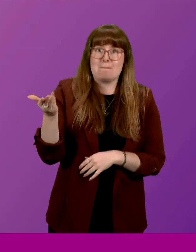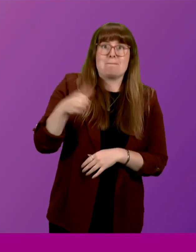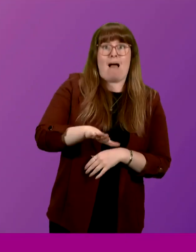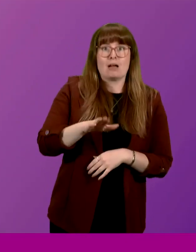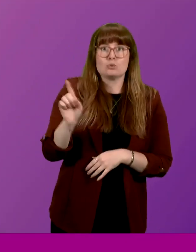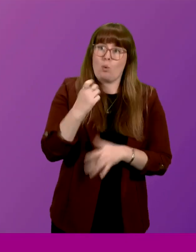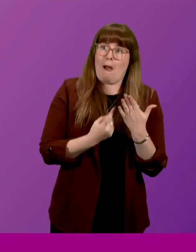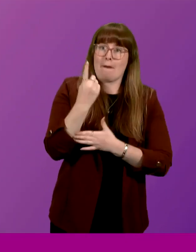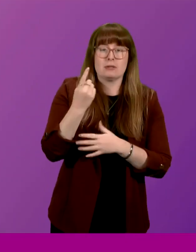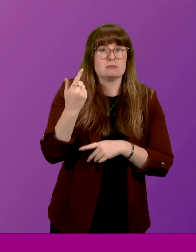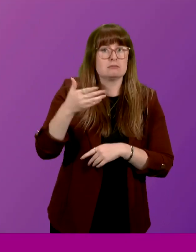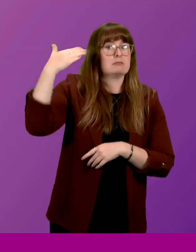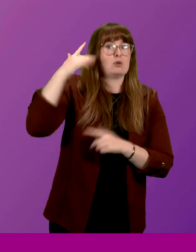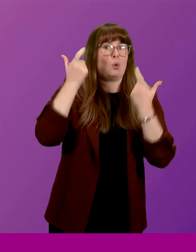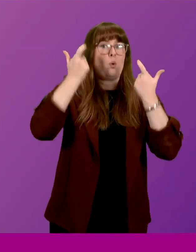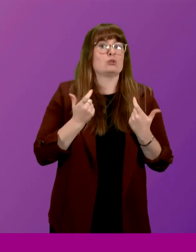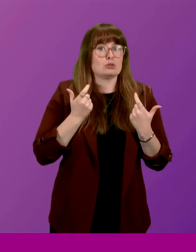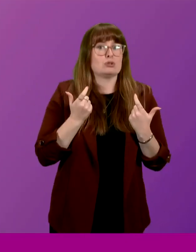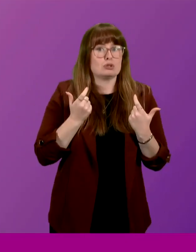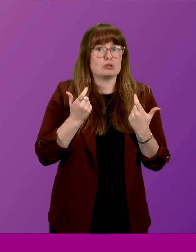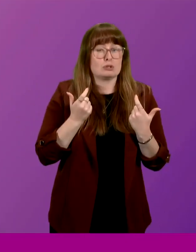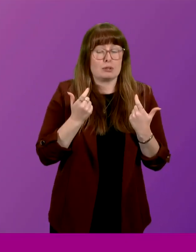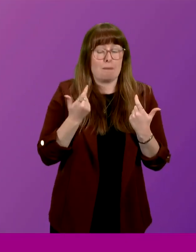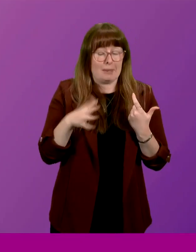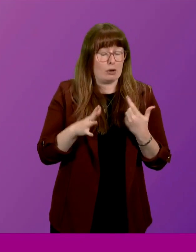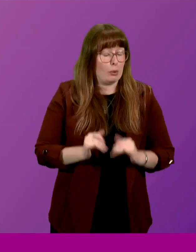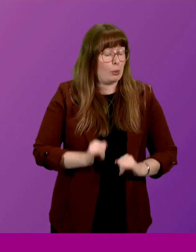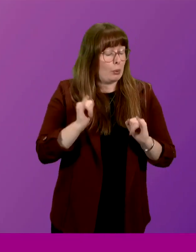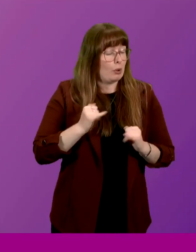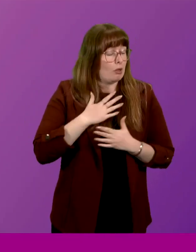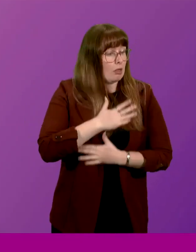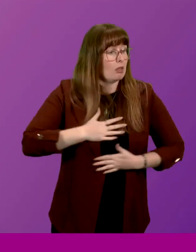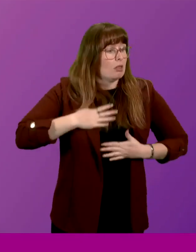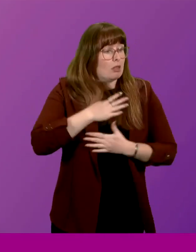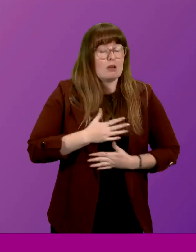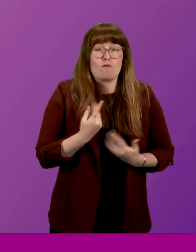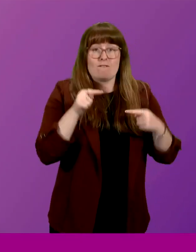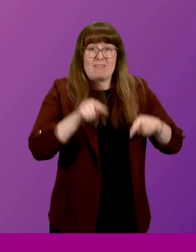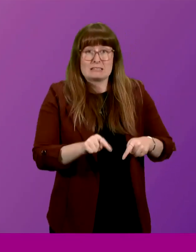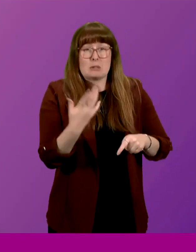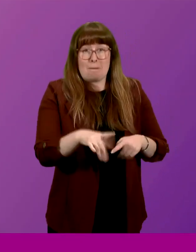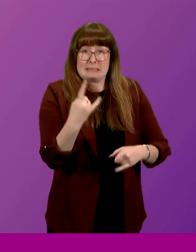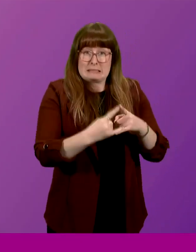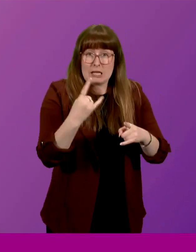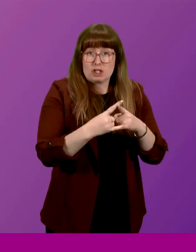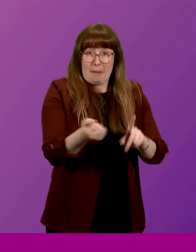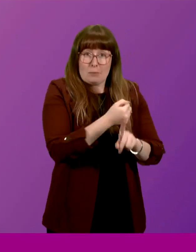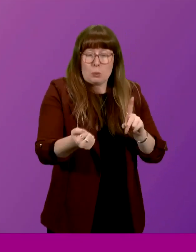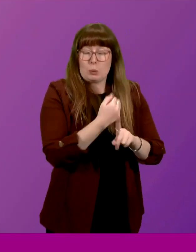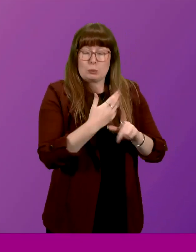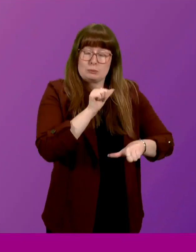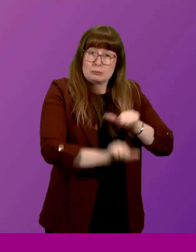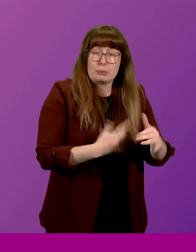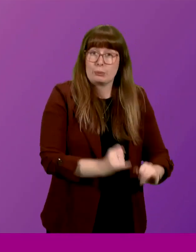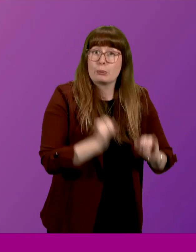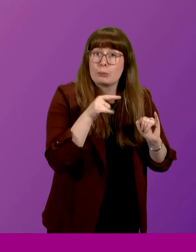the practices in courts that have been deeply distressing to victims of sexual crime. And I want to make sure, and I want